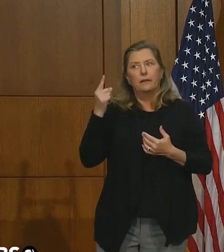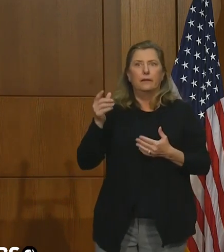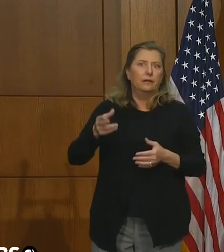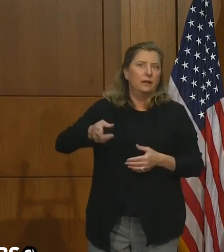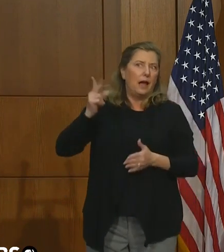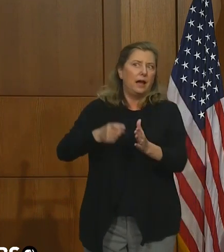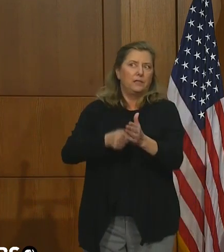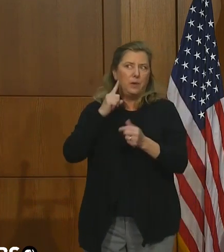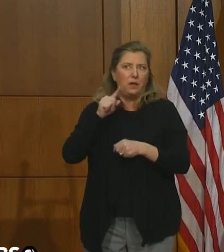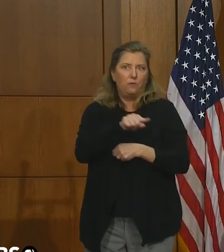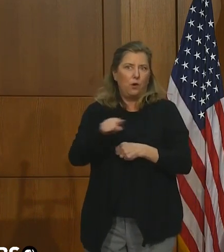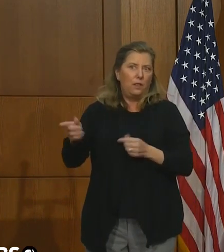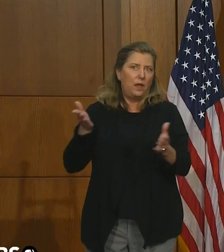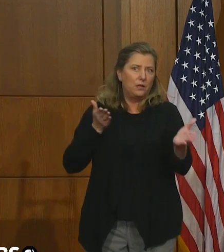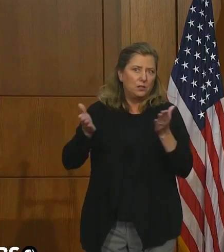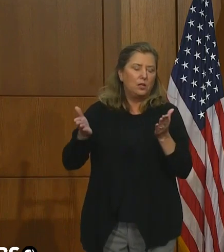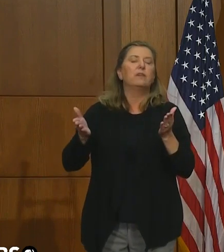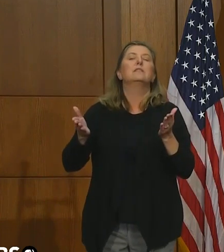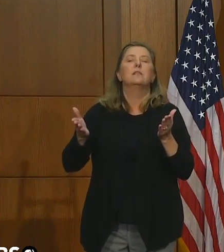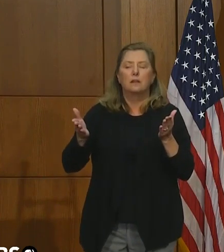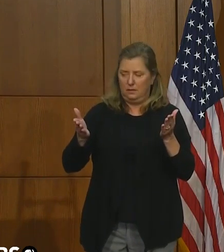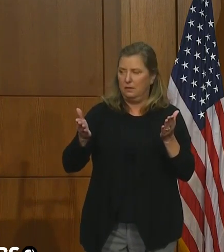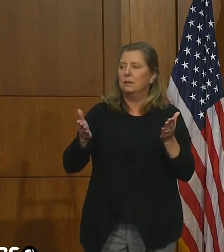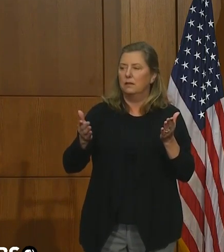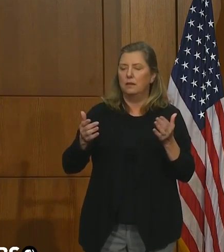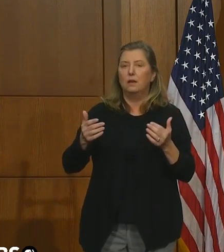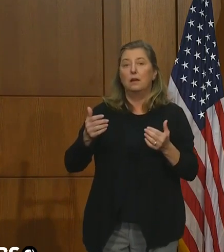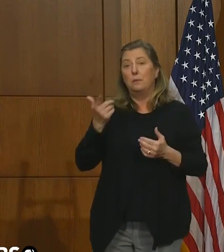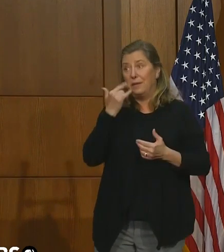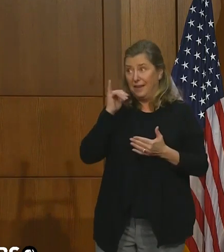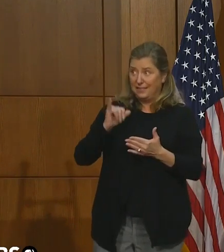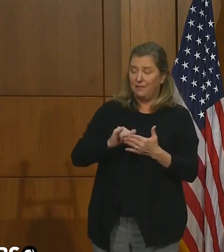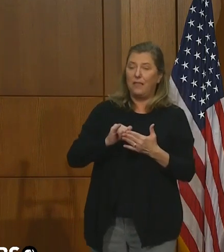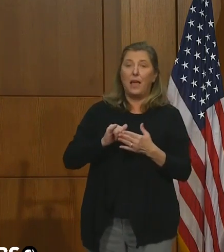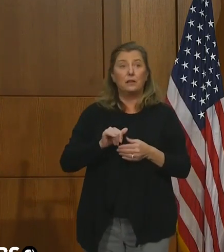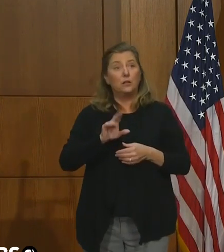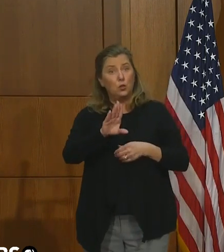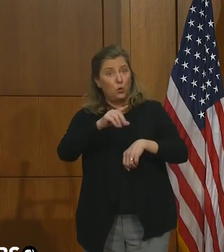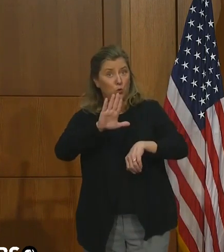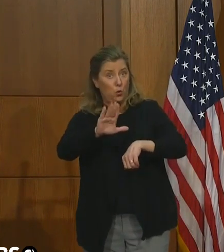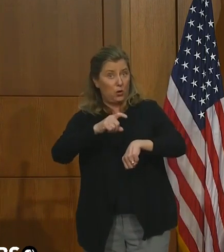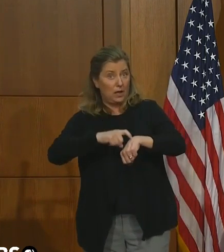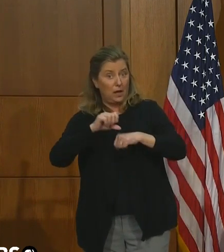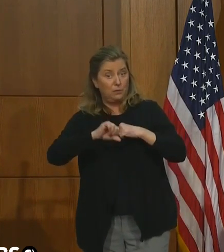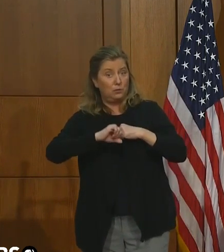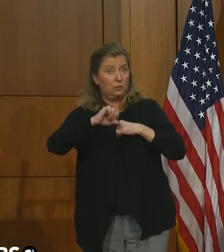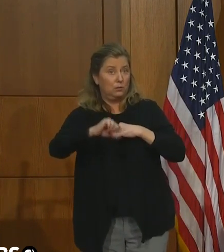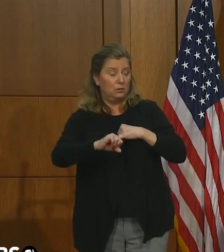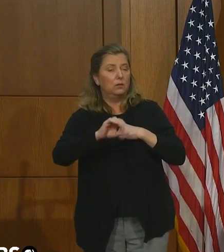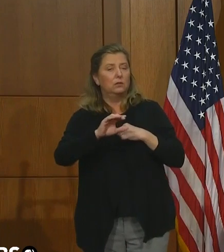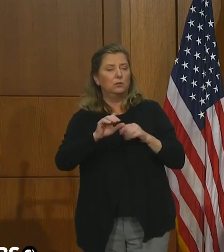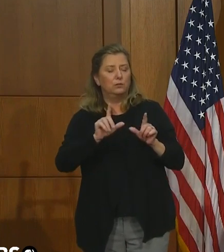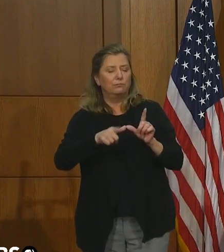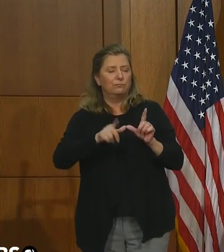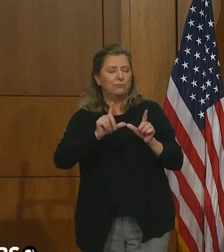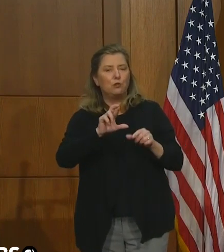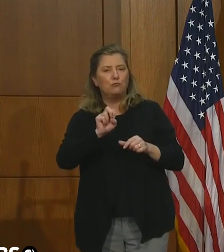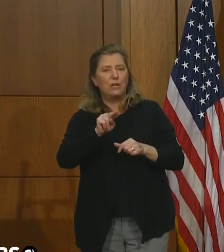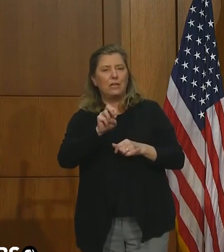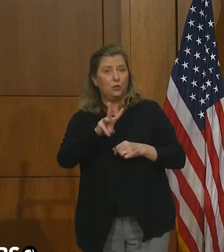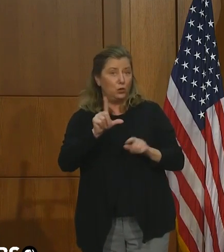services, I am extending the time Virginians have to renew expired licenses or ID cards. If